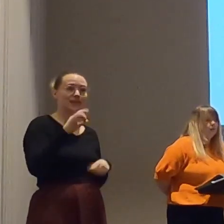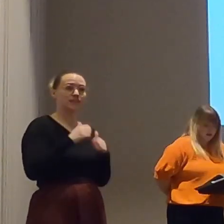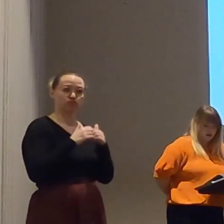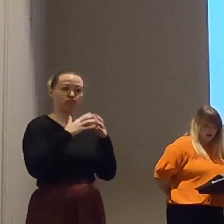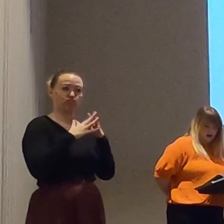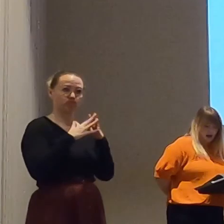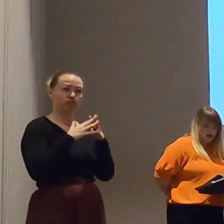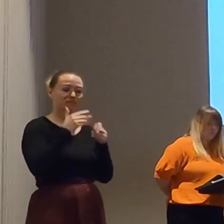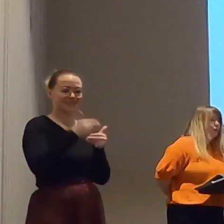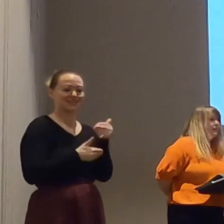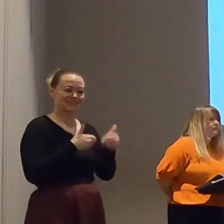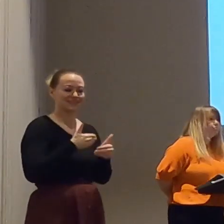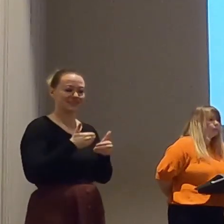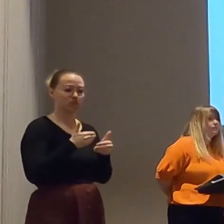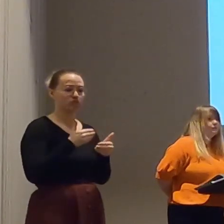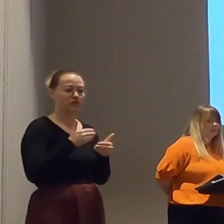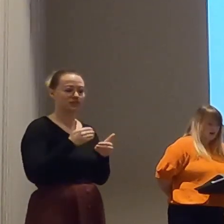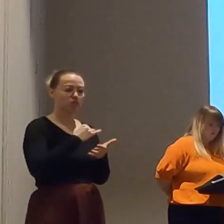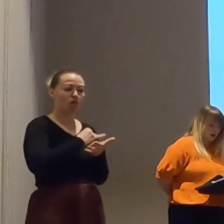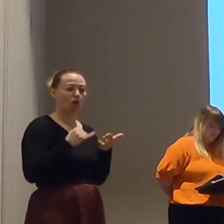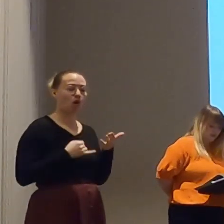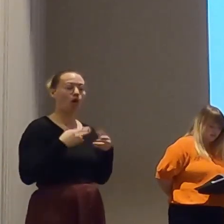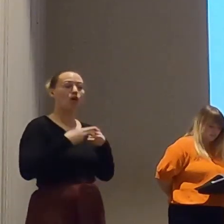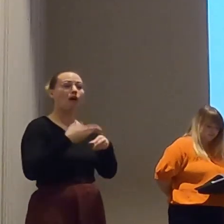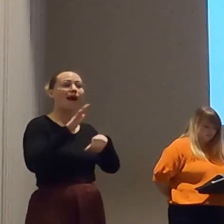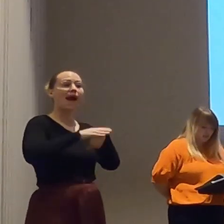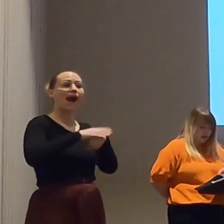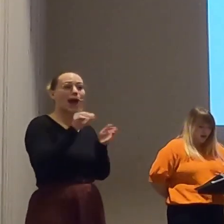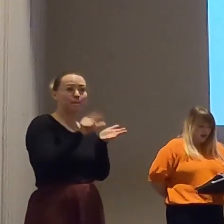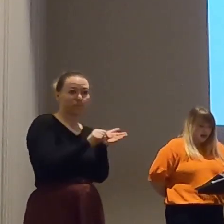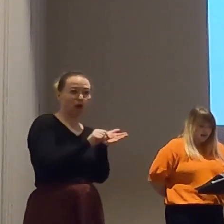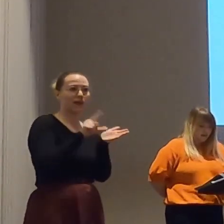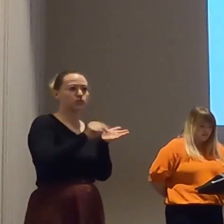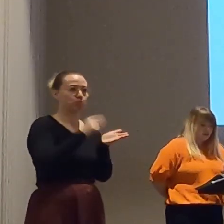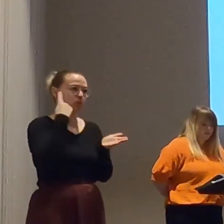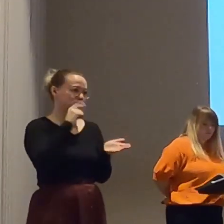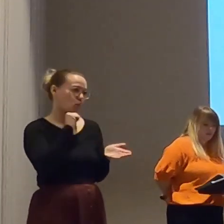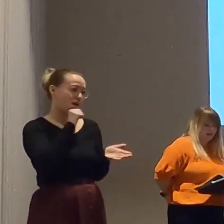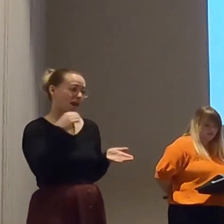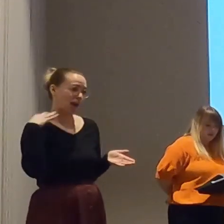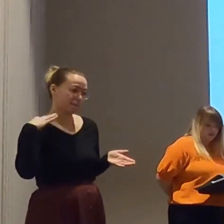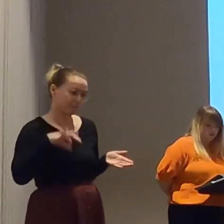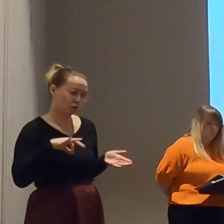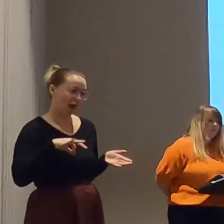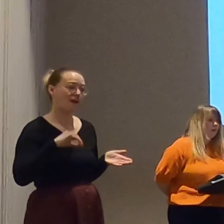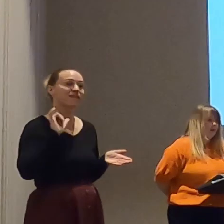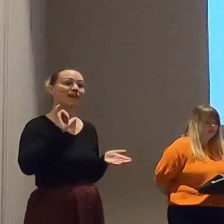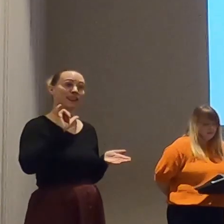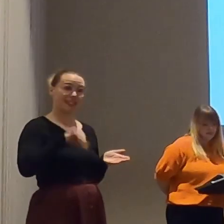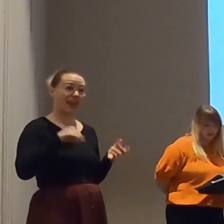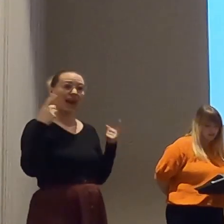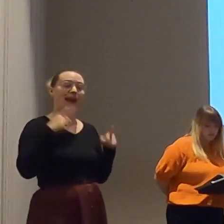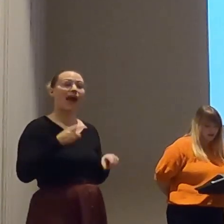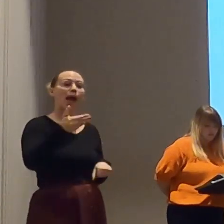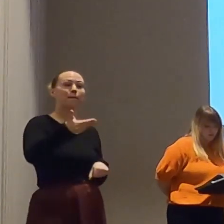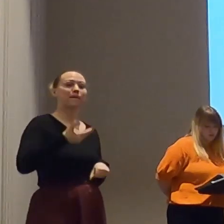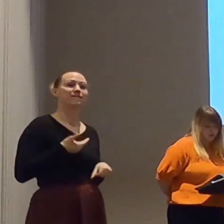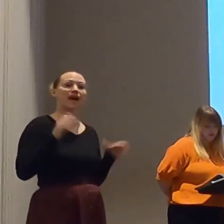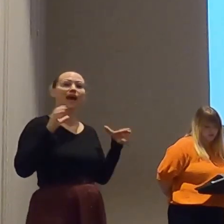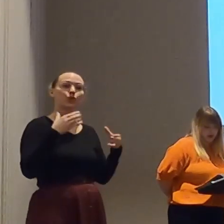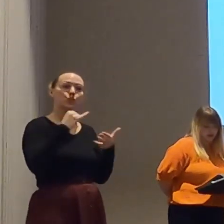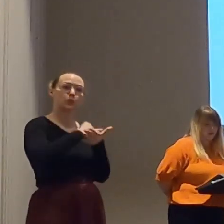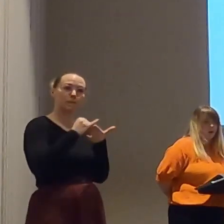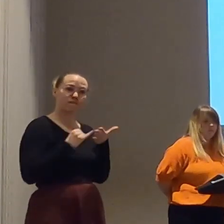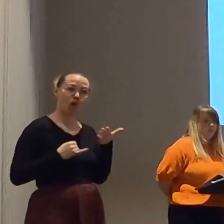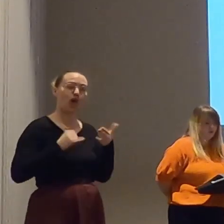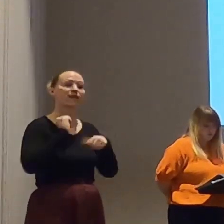series called On Press, Prints for Nonprofits. And this is when they invited a group of artists to each make a